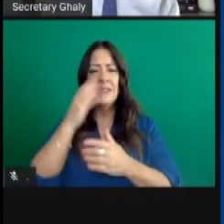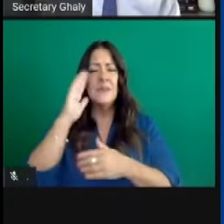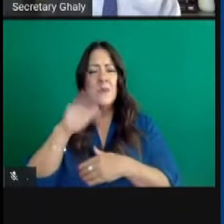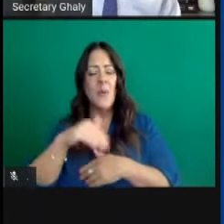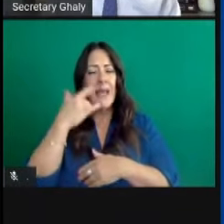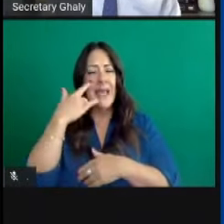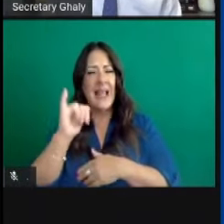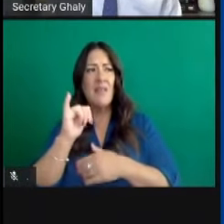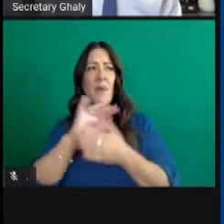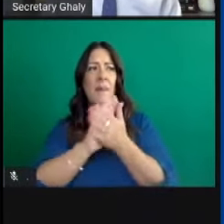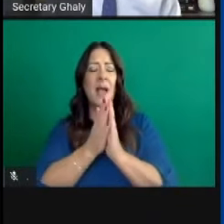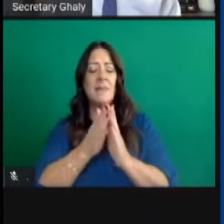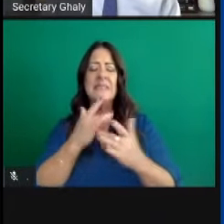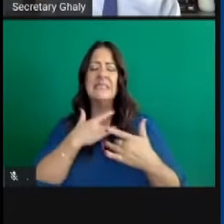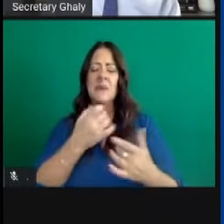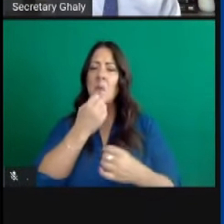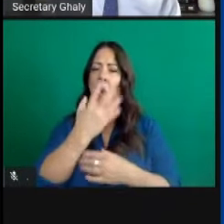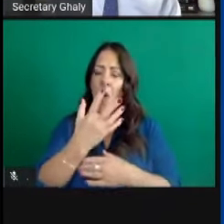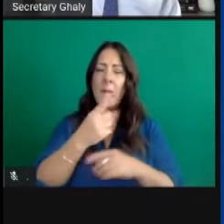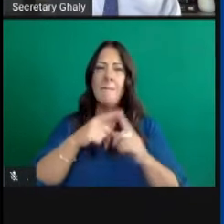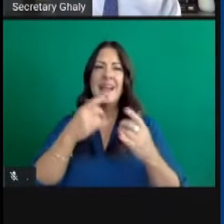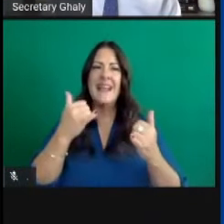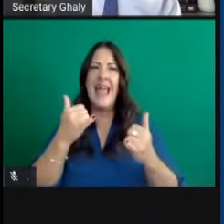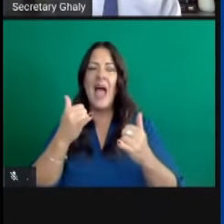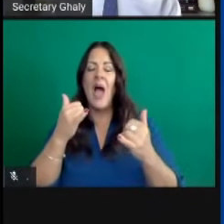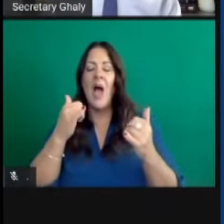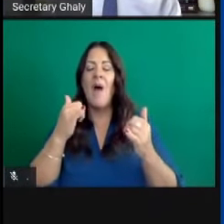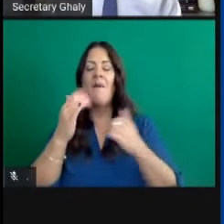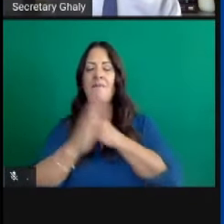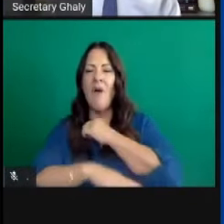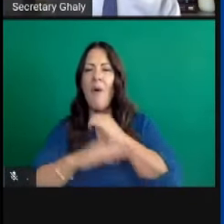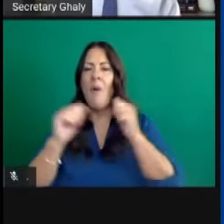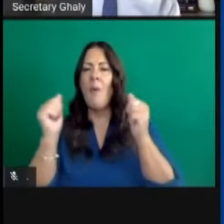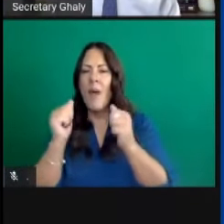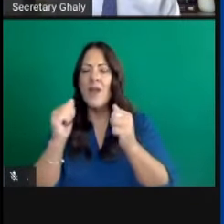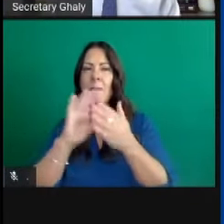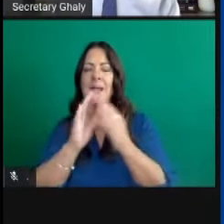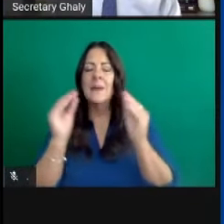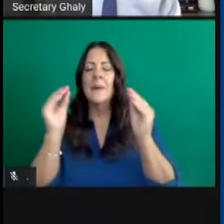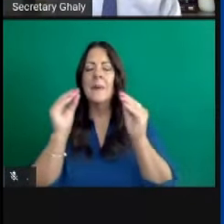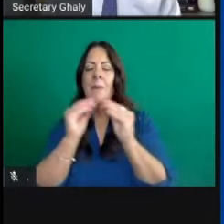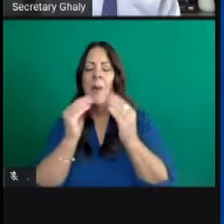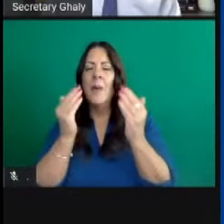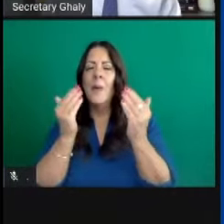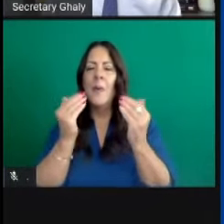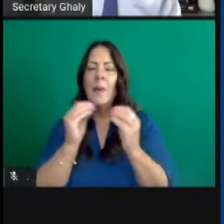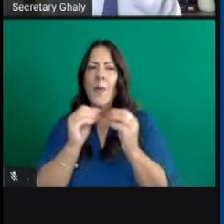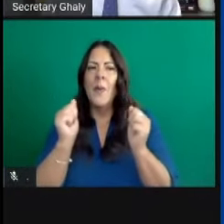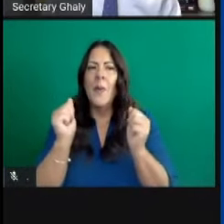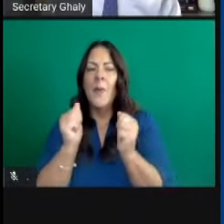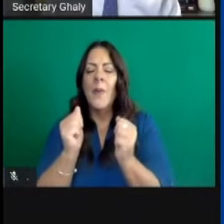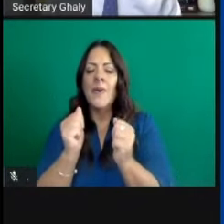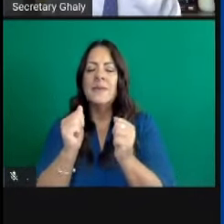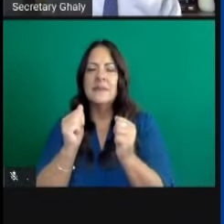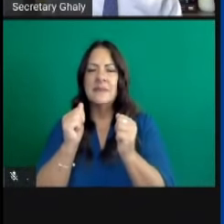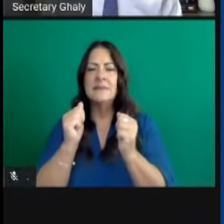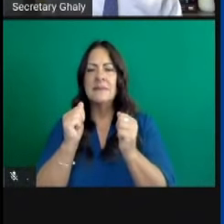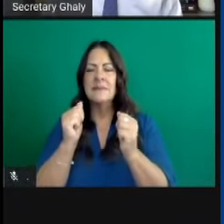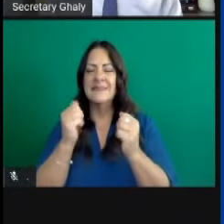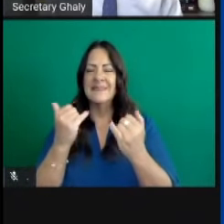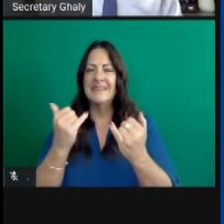a little colder than it was some places, significantly more colder than it had been in the weeks and months past.